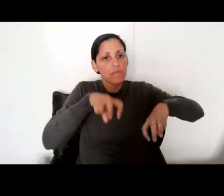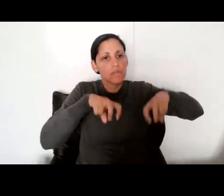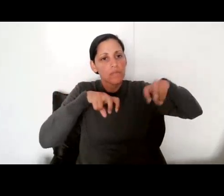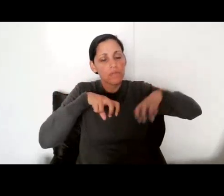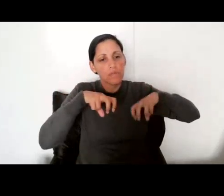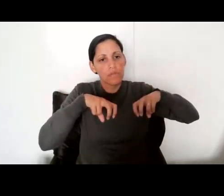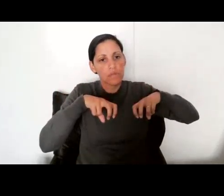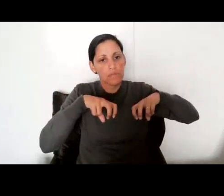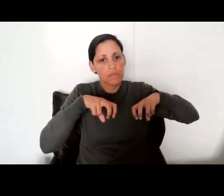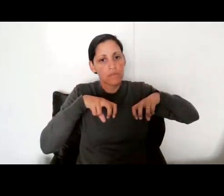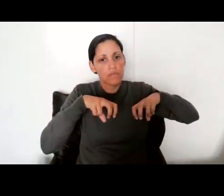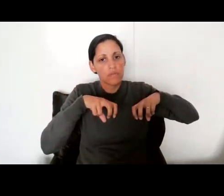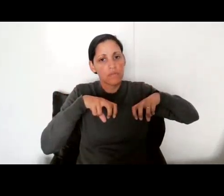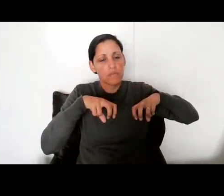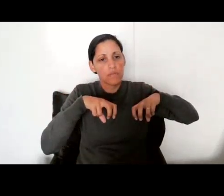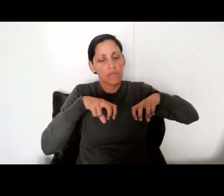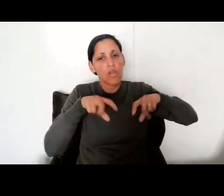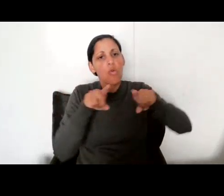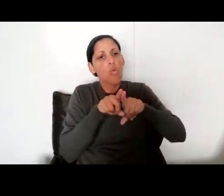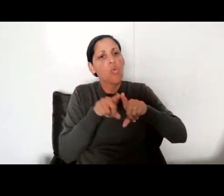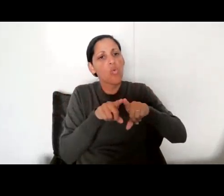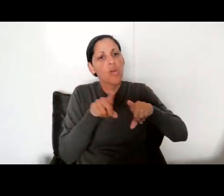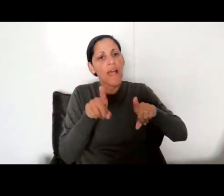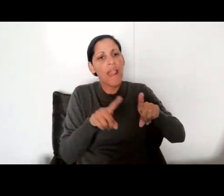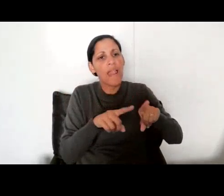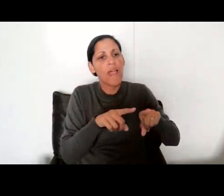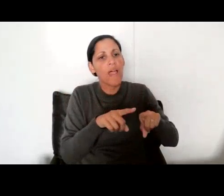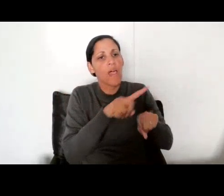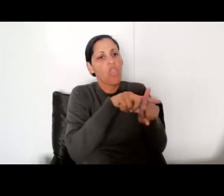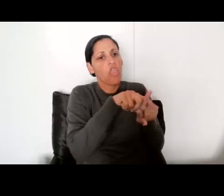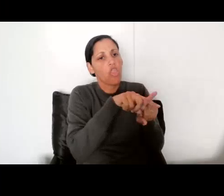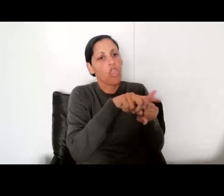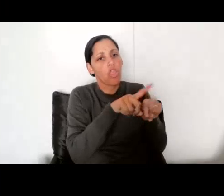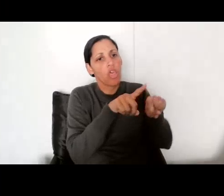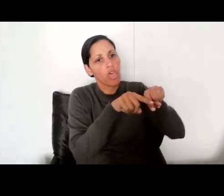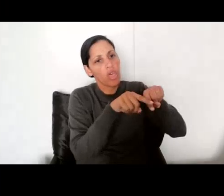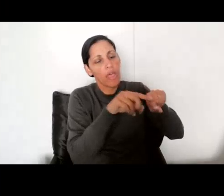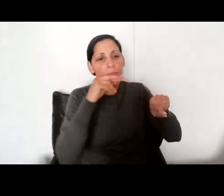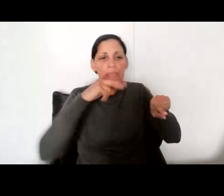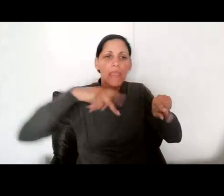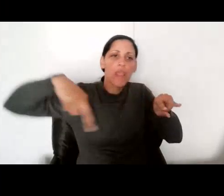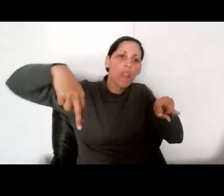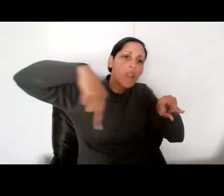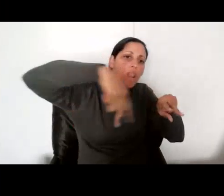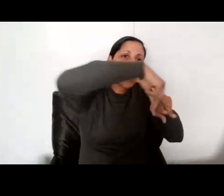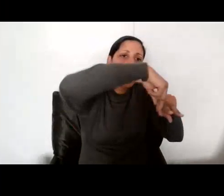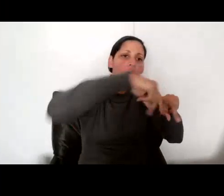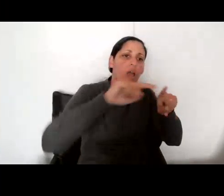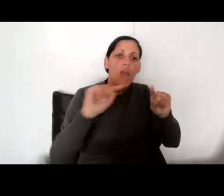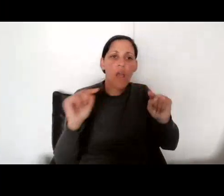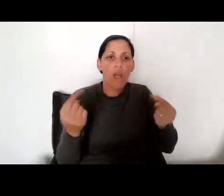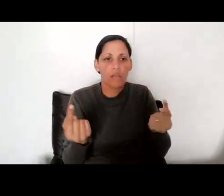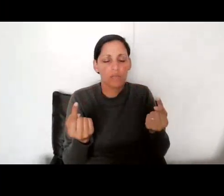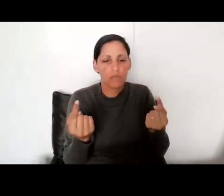in the bus, and then they were putting their legs whereby he can't pass. So he was busy trying